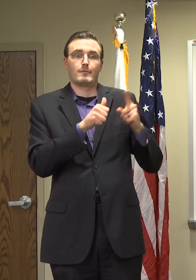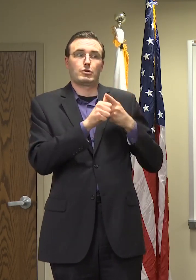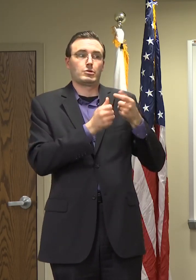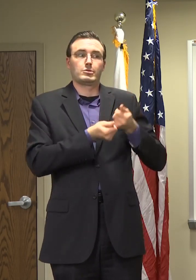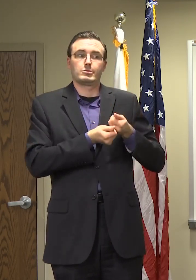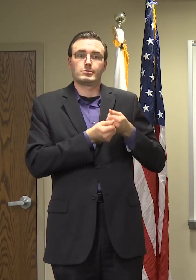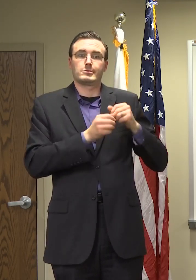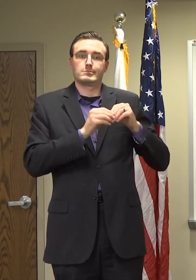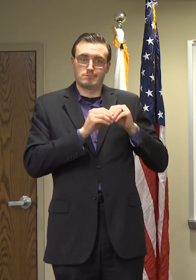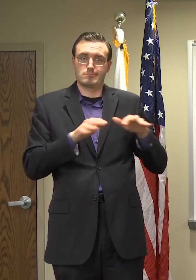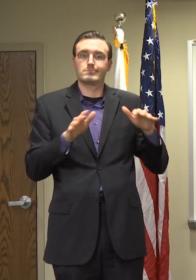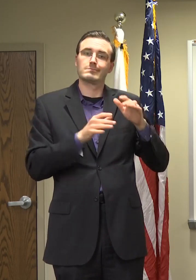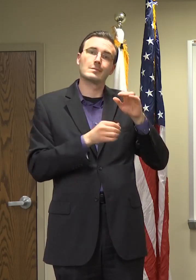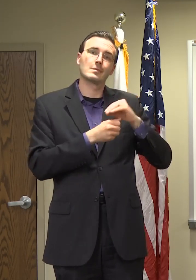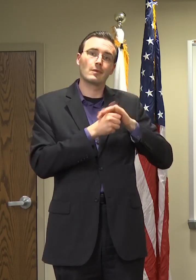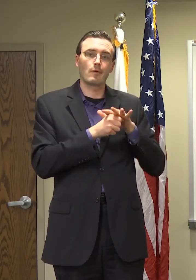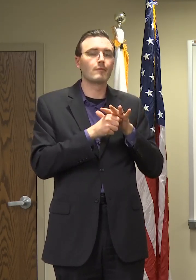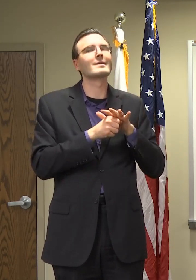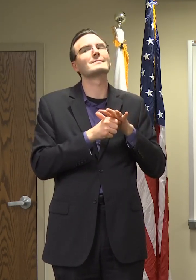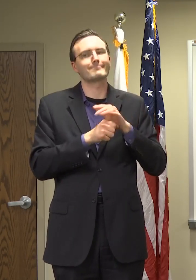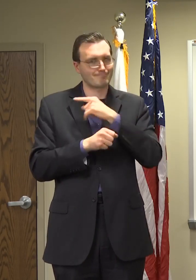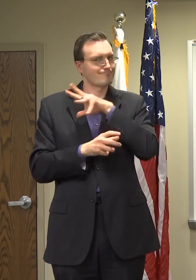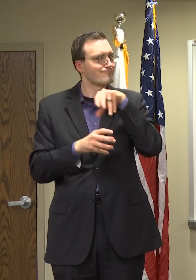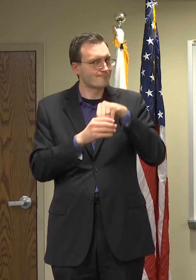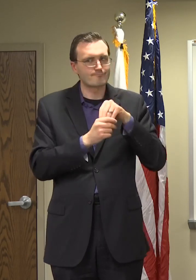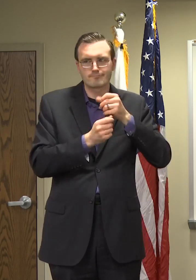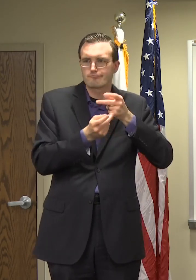him. He was also instrumental in working as a lead with our